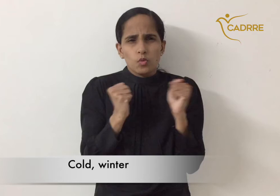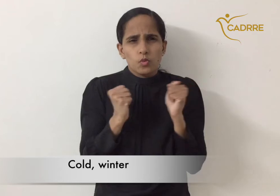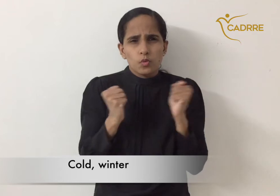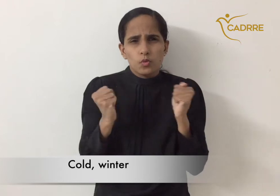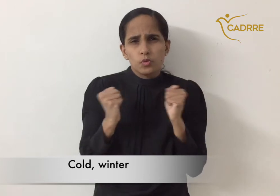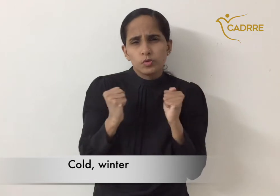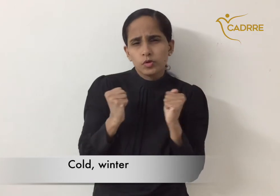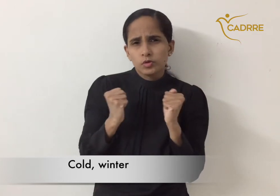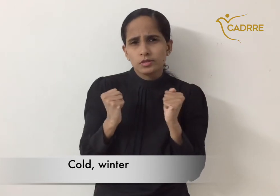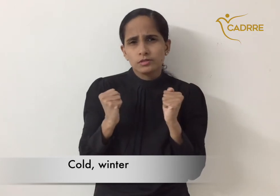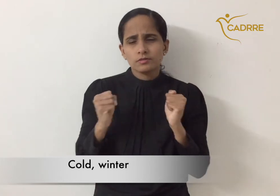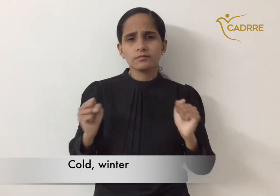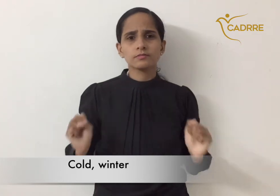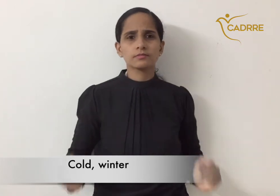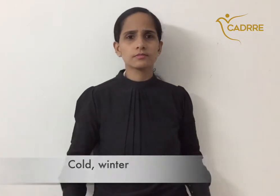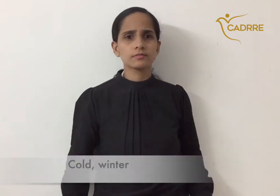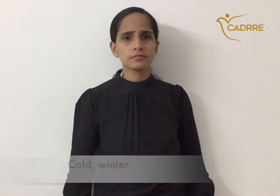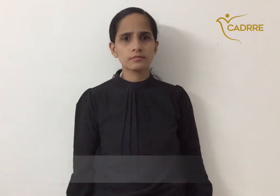Cold, winter.